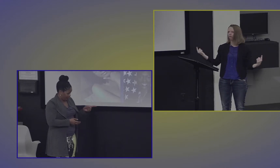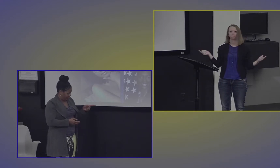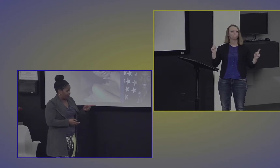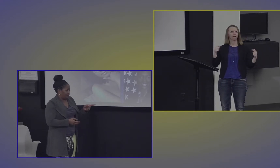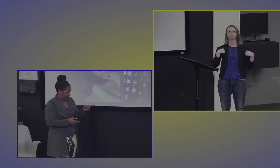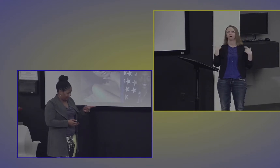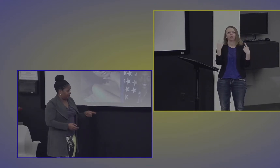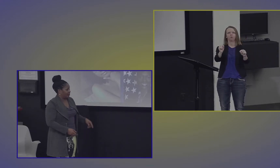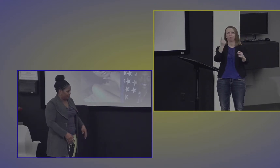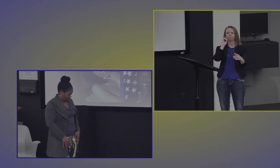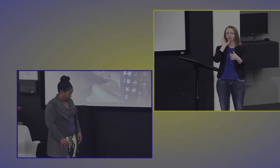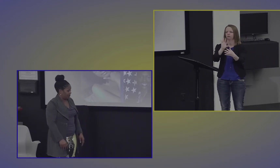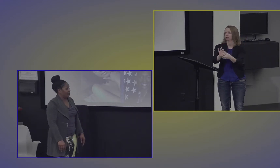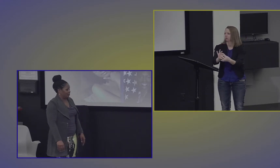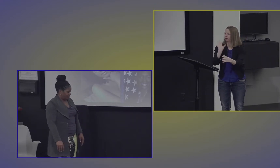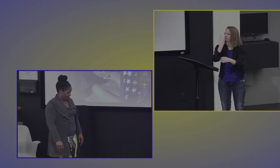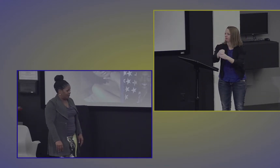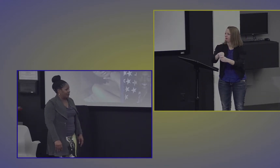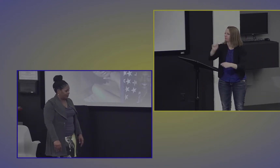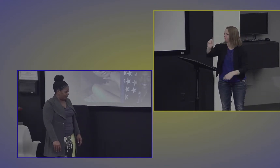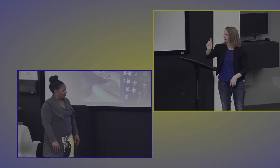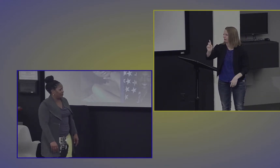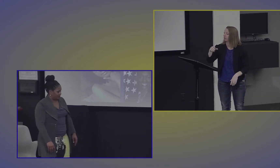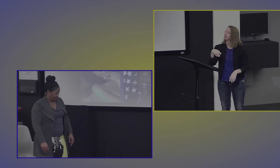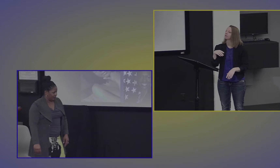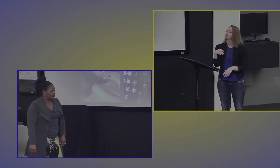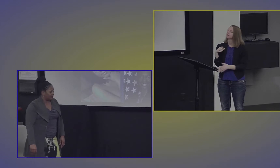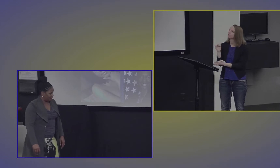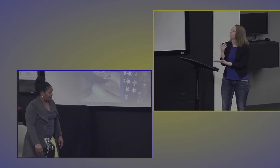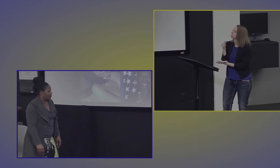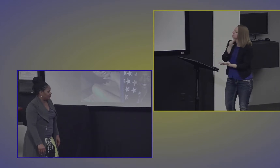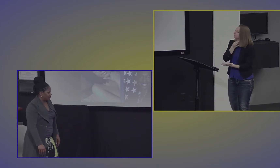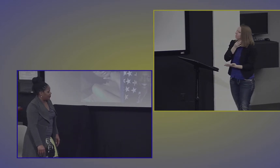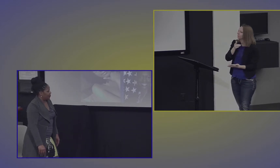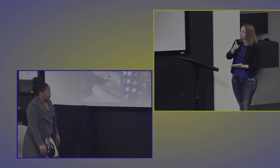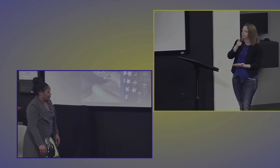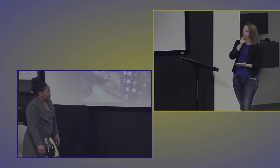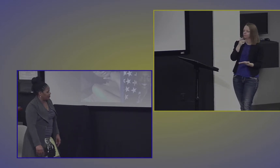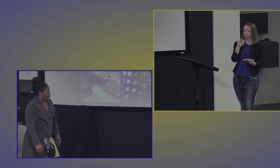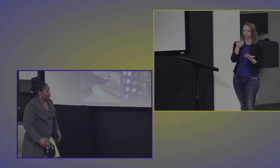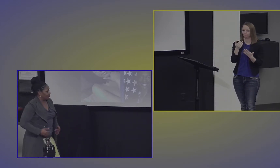I've often heard interpreters say that I'm isolated and I don't know where to go for support.